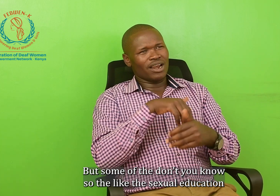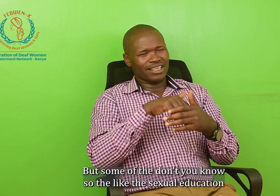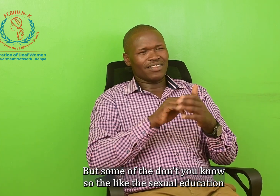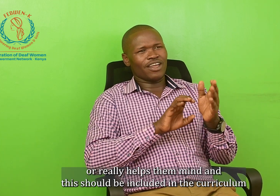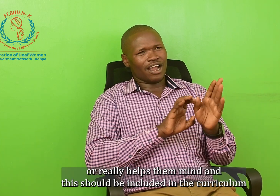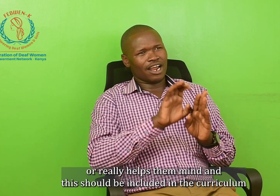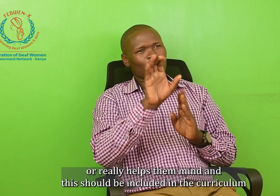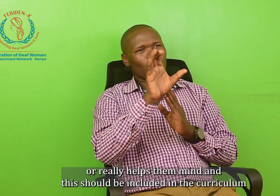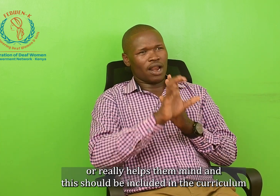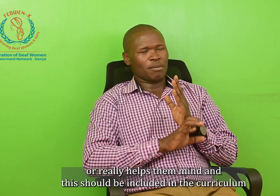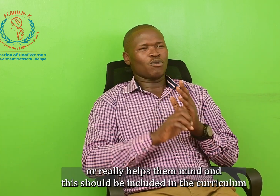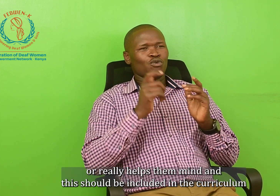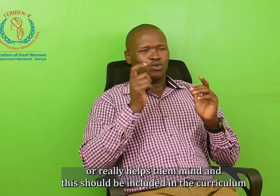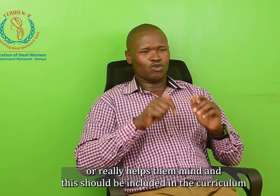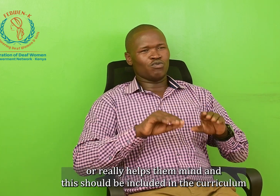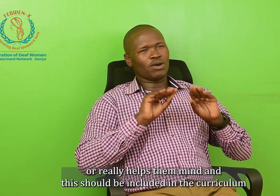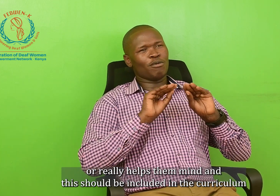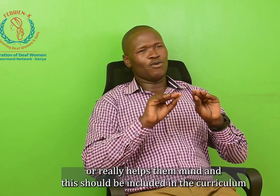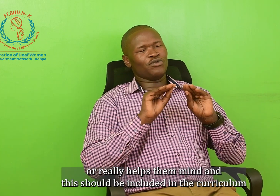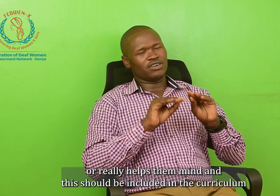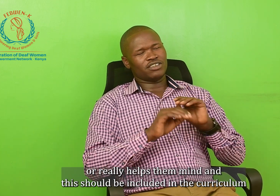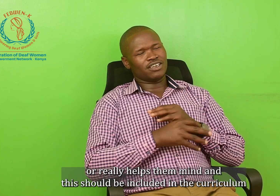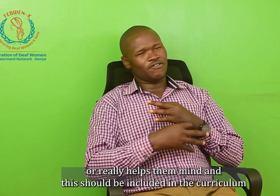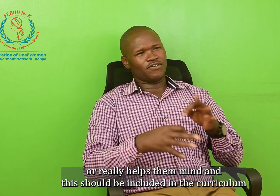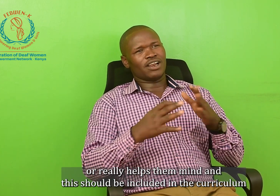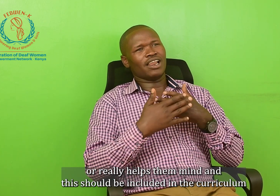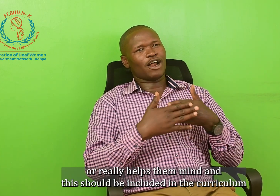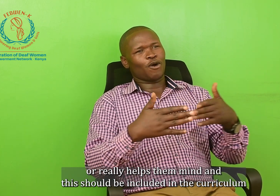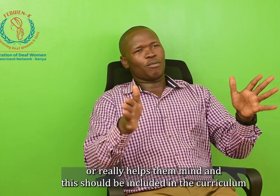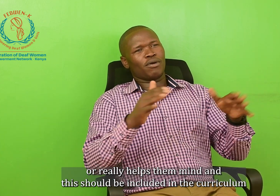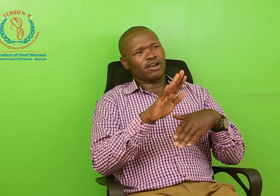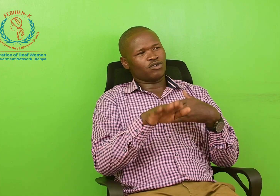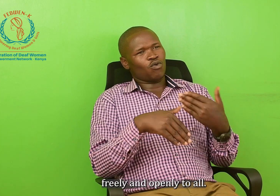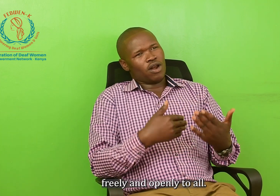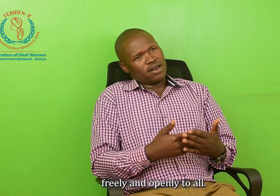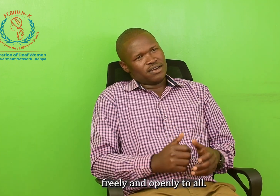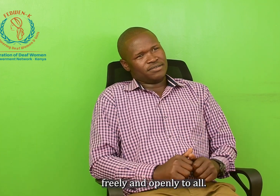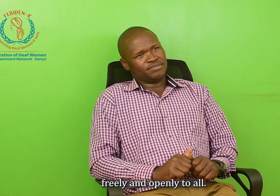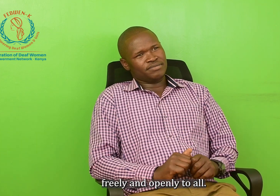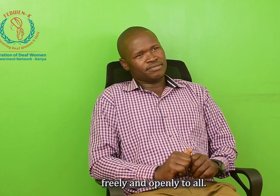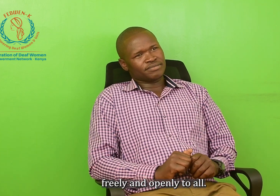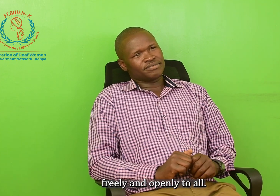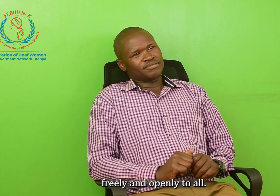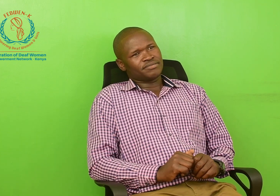education really opens in their mind, and this should be included in the curriculum freely and openly to all.